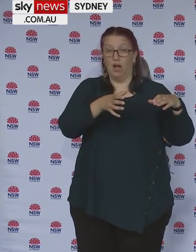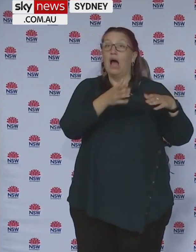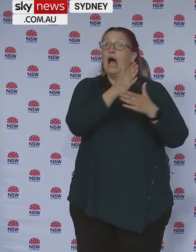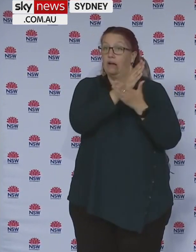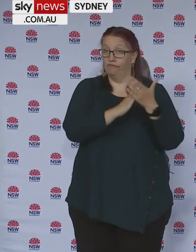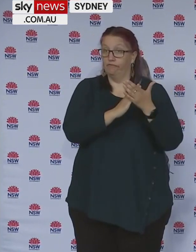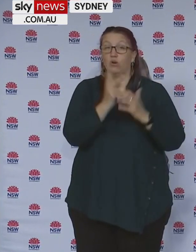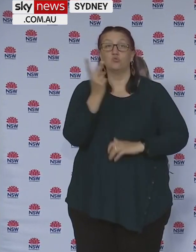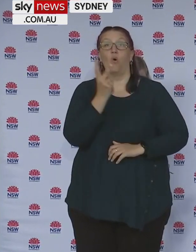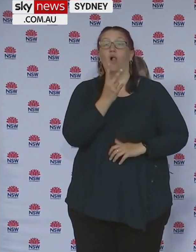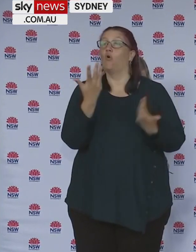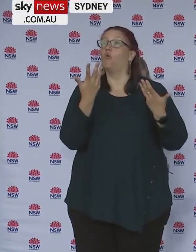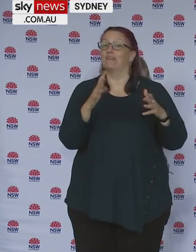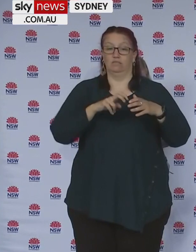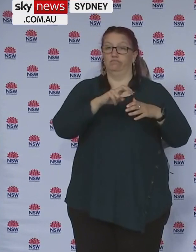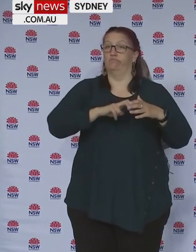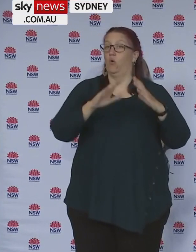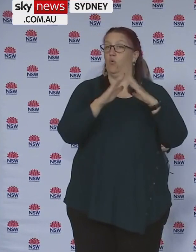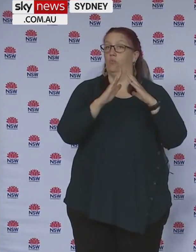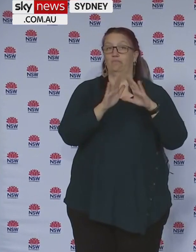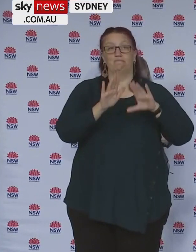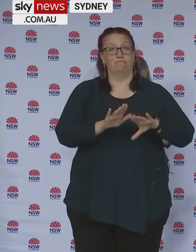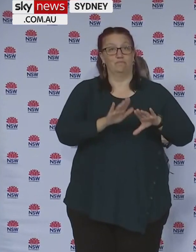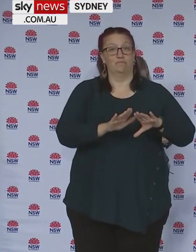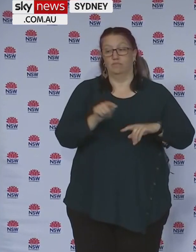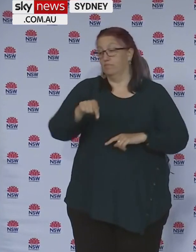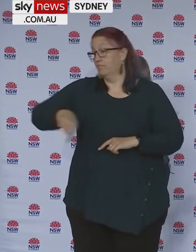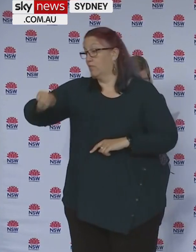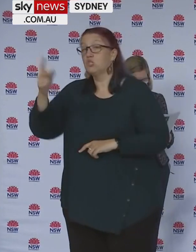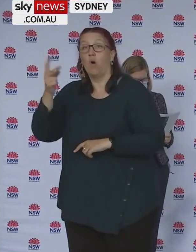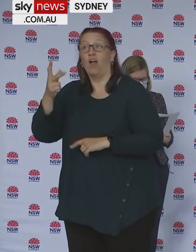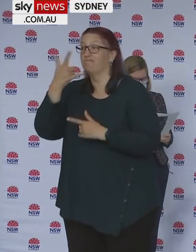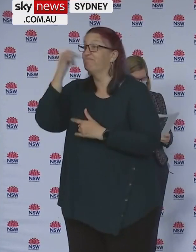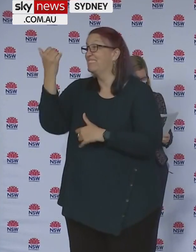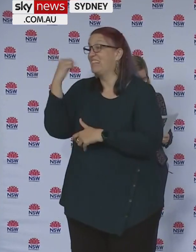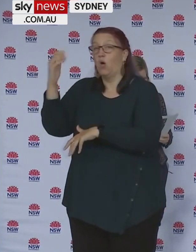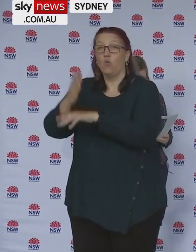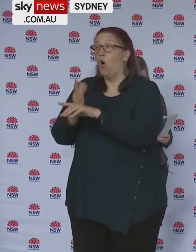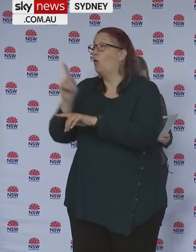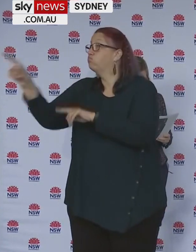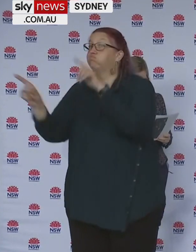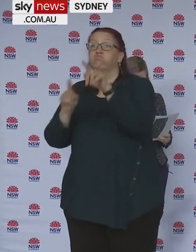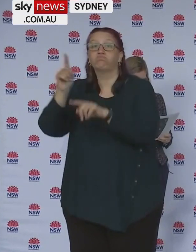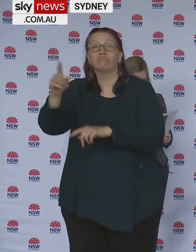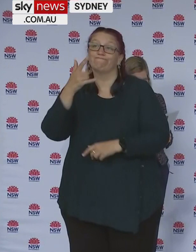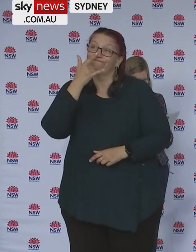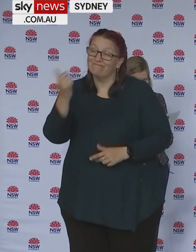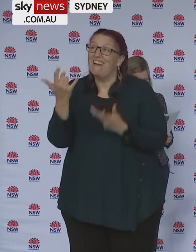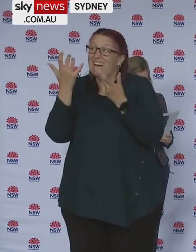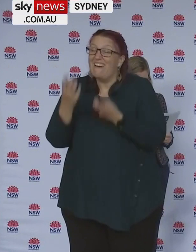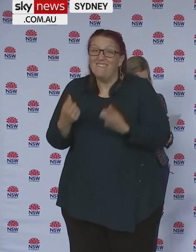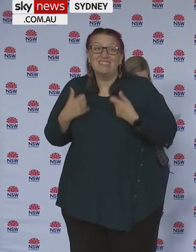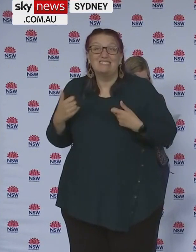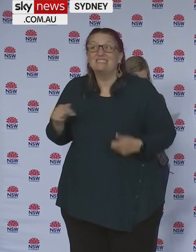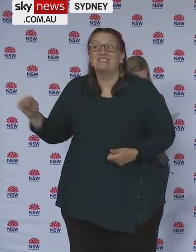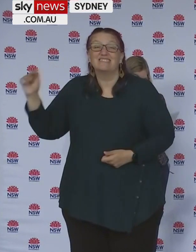days, some with symptoms, and we can't continue to have that happen. Whilst around half of the cases were in